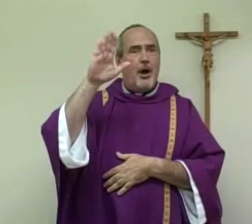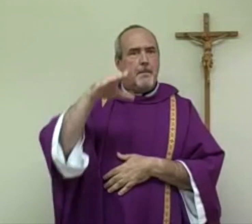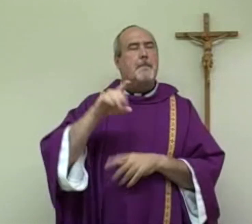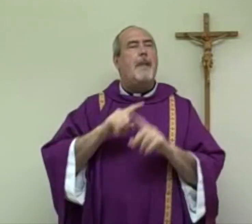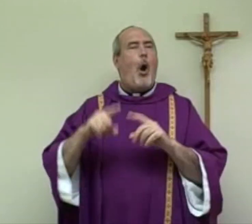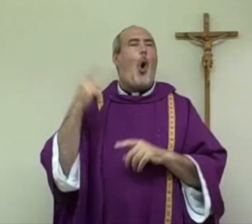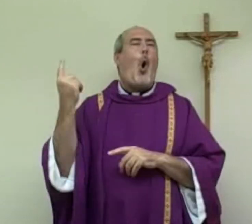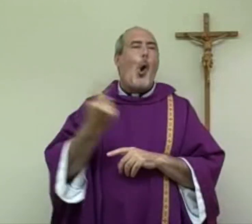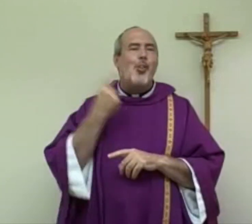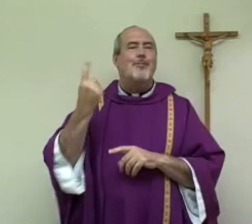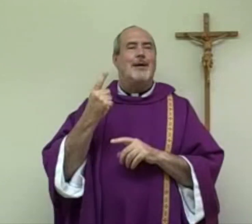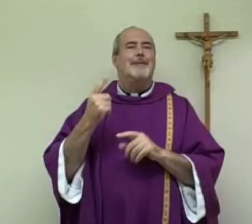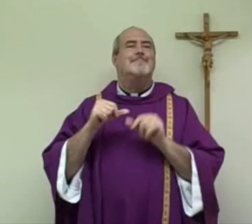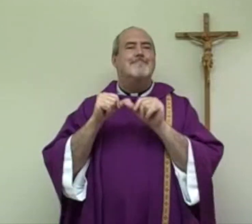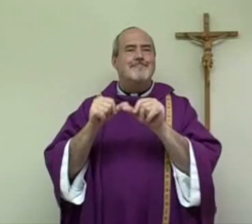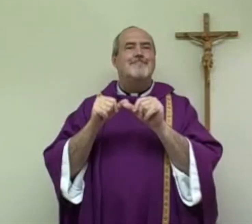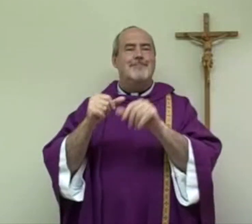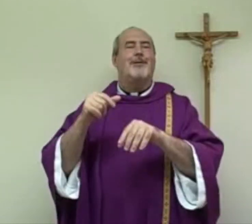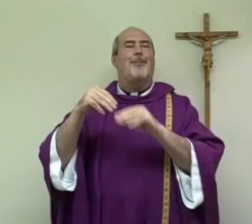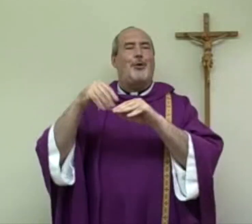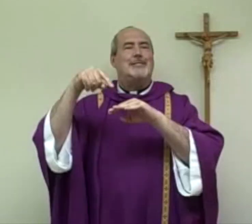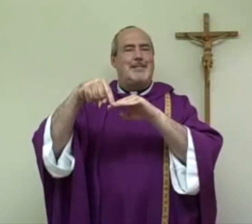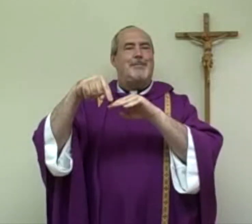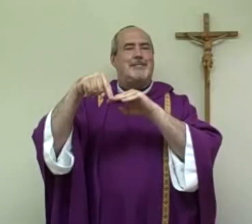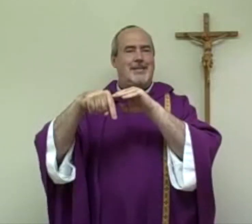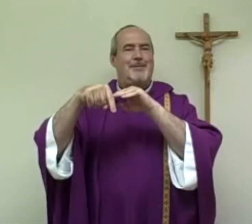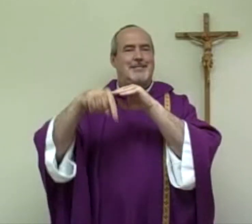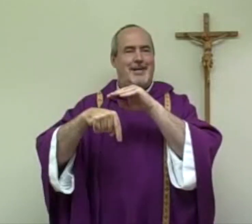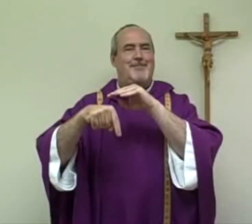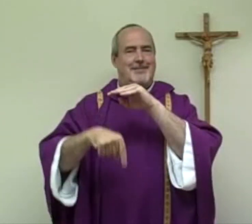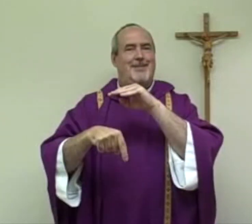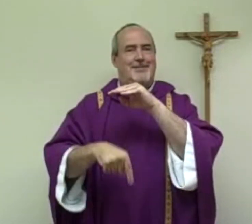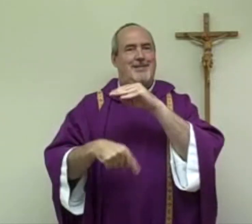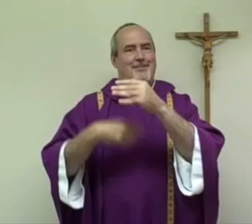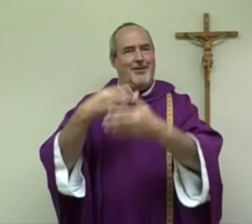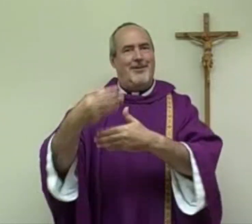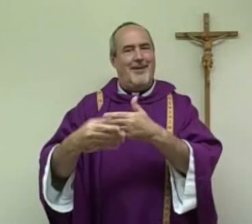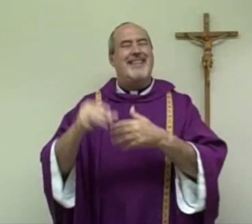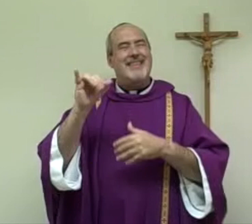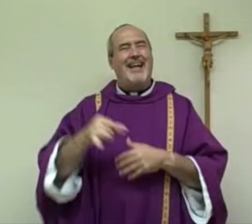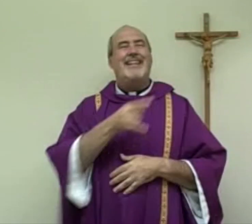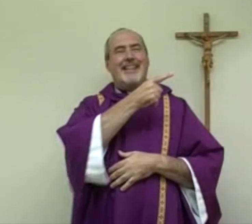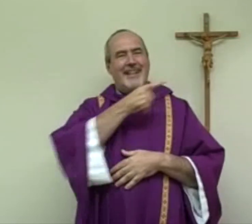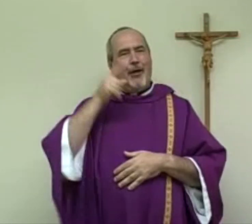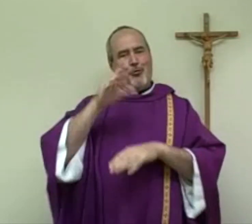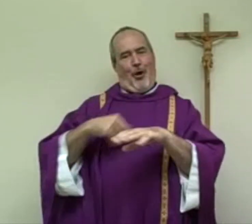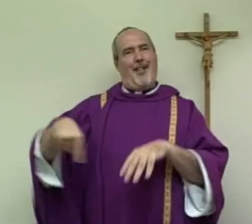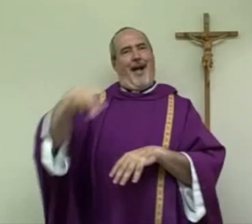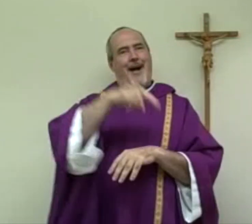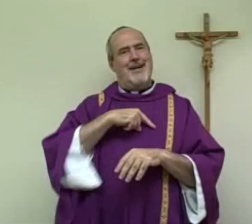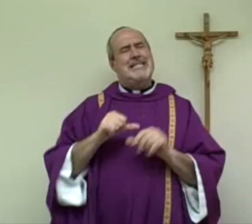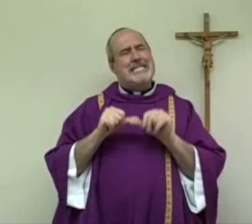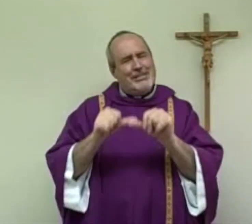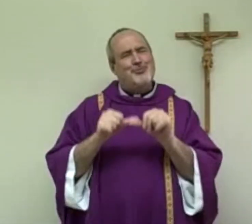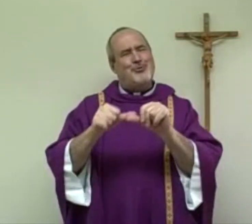wonderful relationship with him regardless of all the ups and downs that we face. But the more we do it, the deeper our relationship will be with